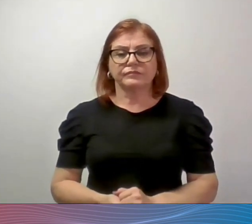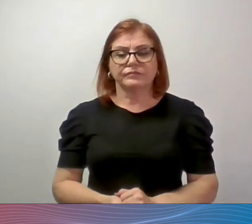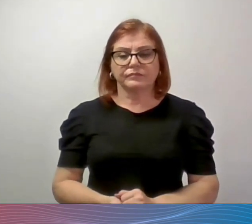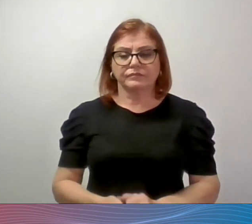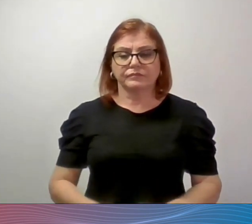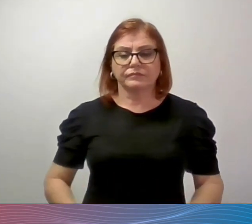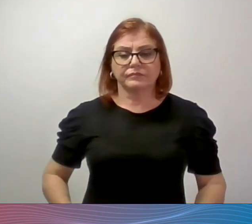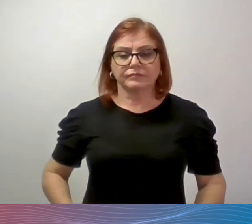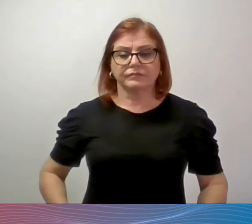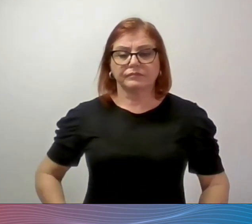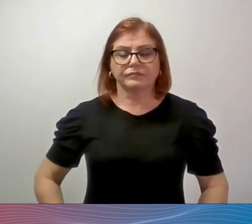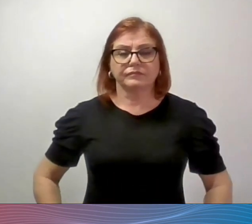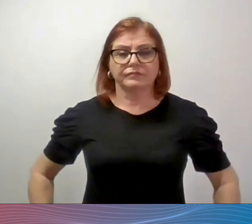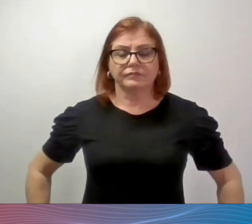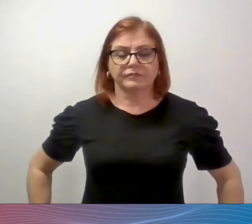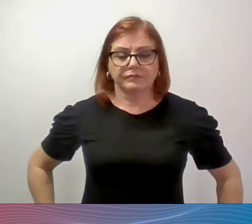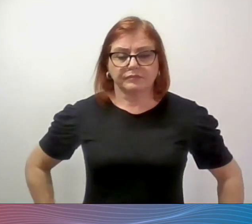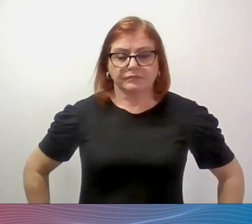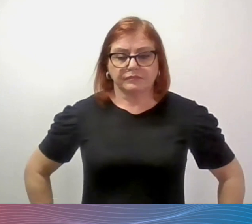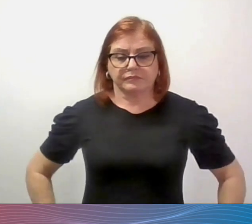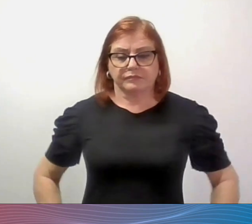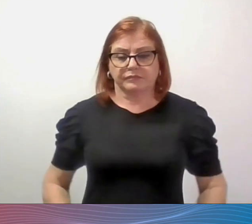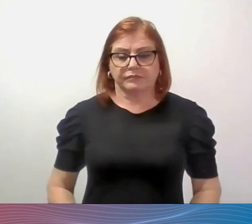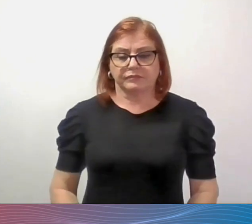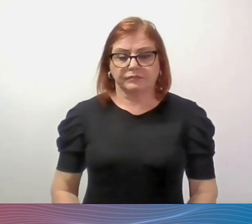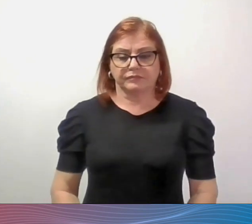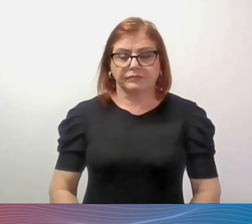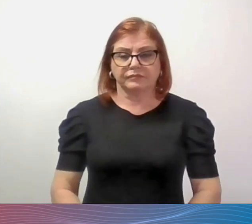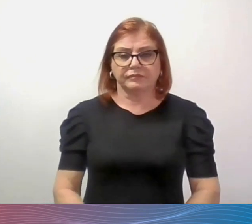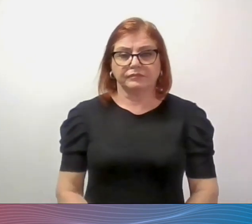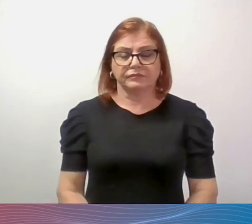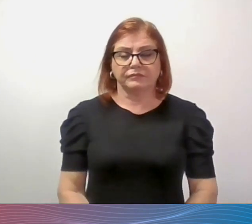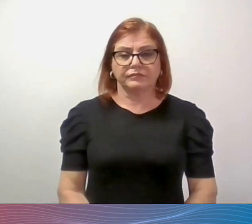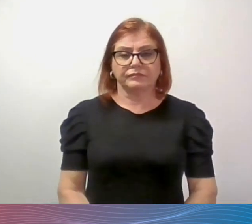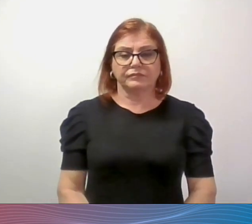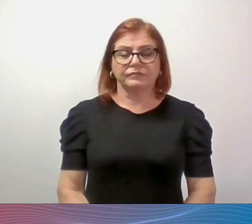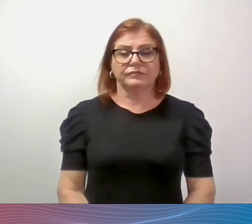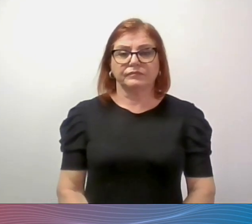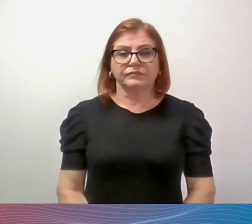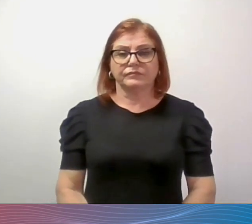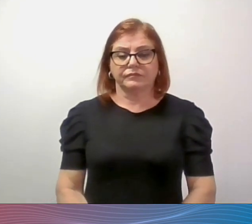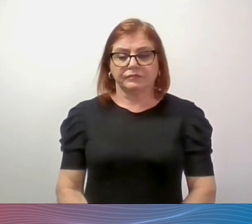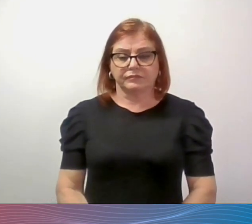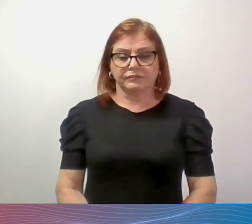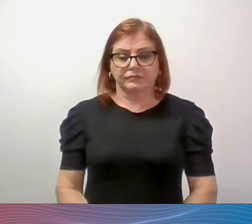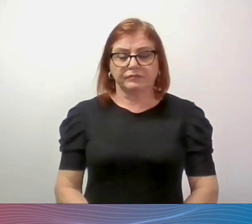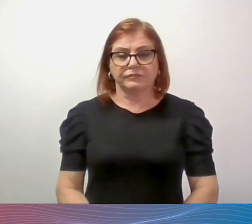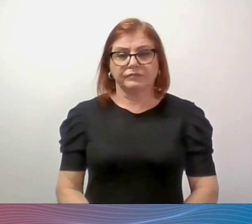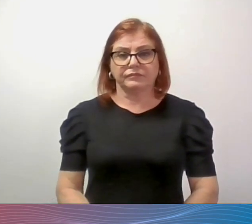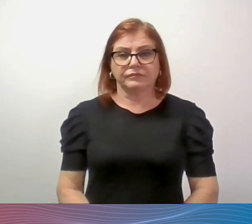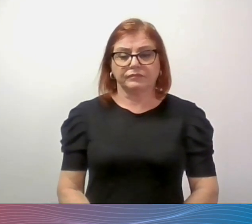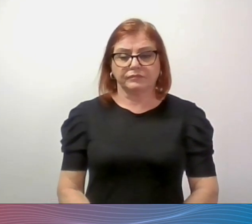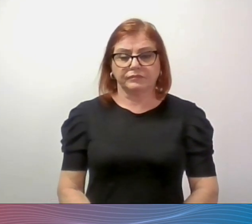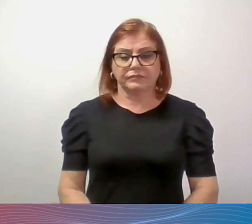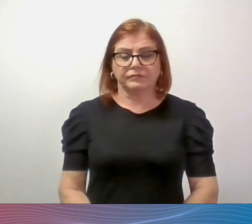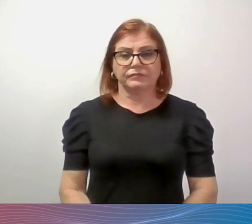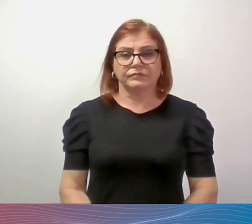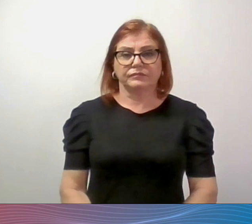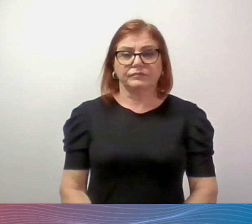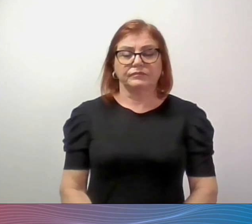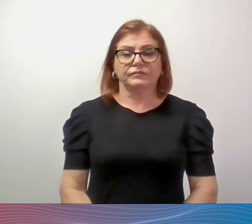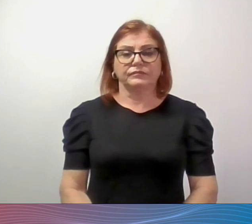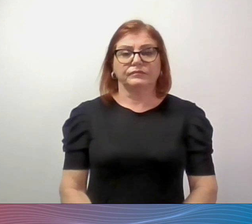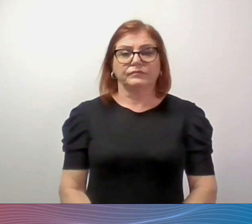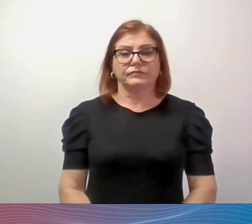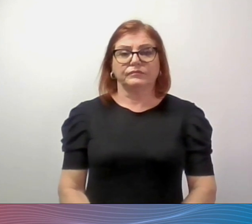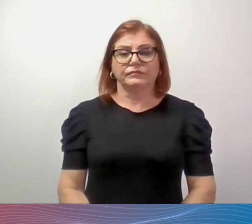tem herança no reino de Cristo ou de Deus. So no fornicator, unclean person, nor covetous man